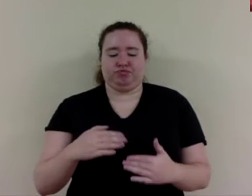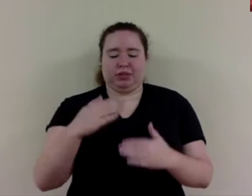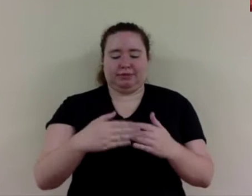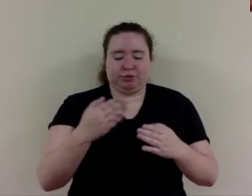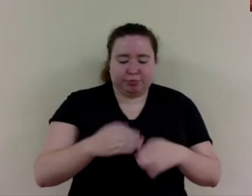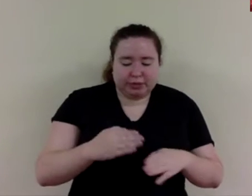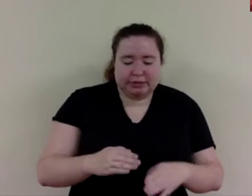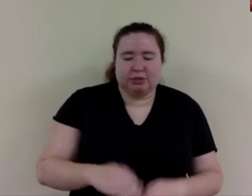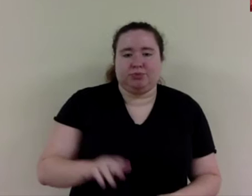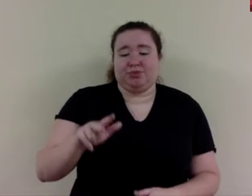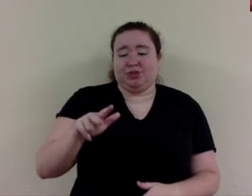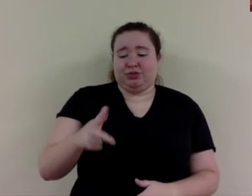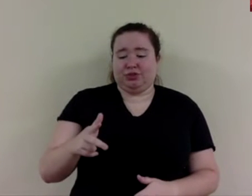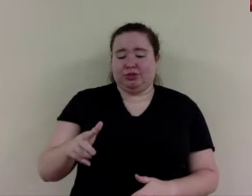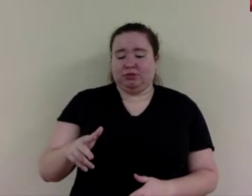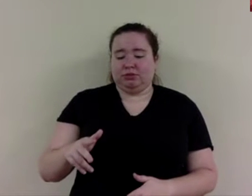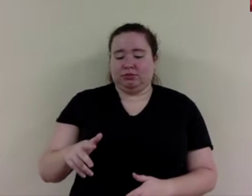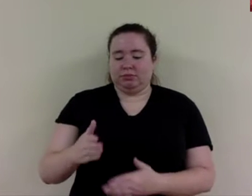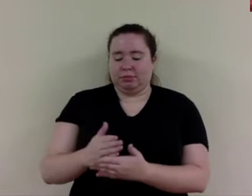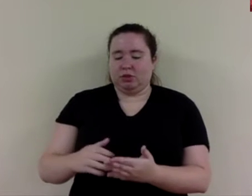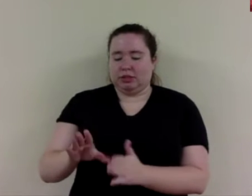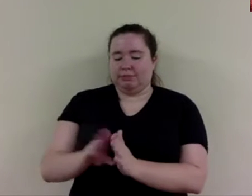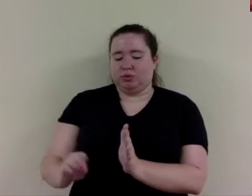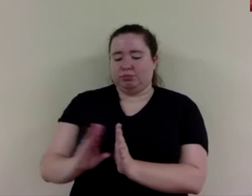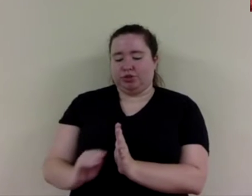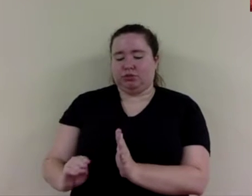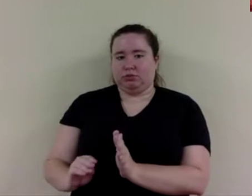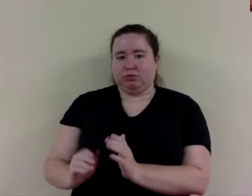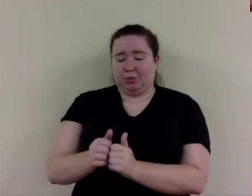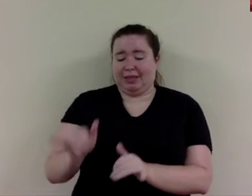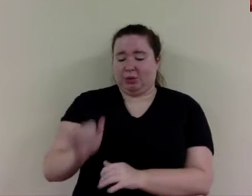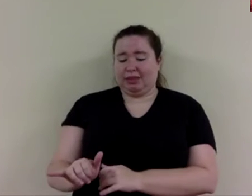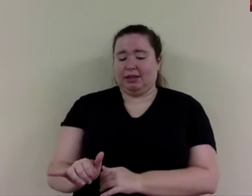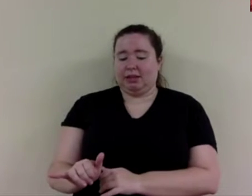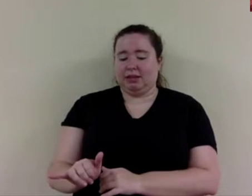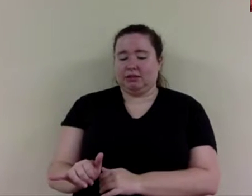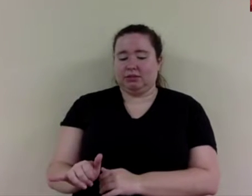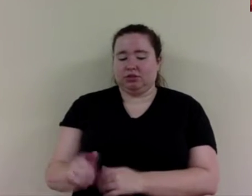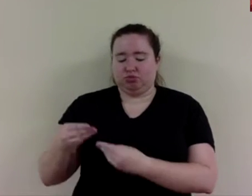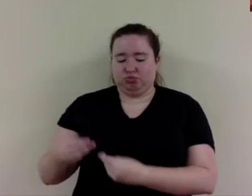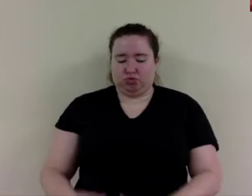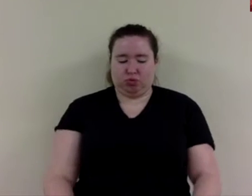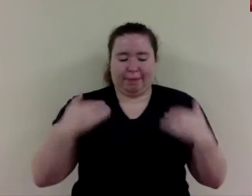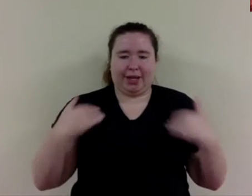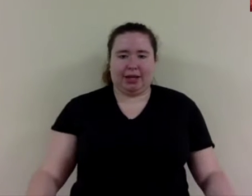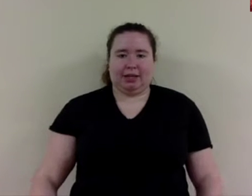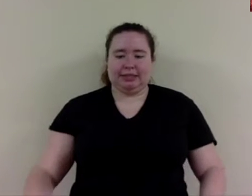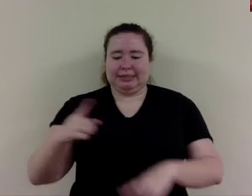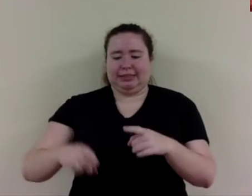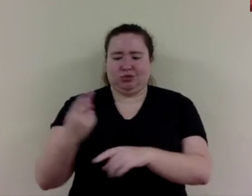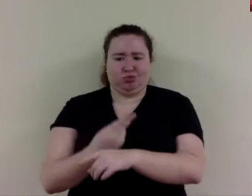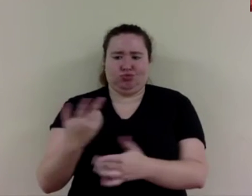the third very important step will be known as absorption. Without absorption, materials will simply pass right through your body and will be unusable